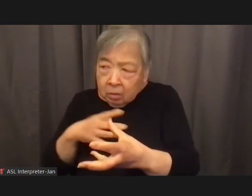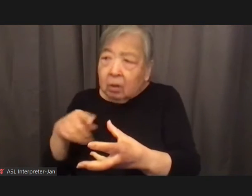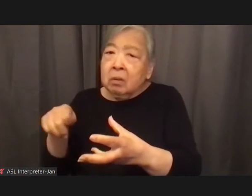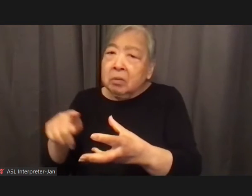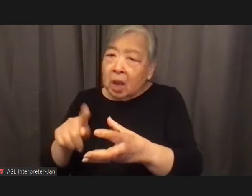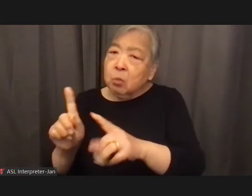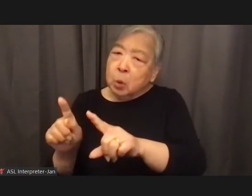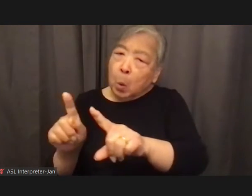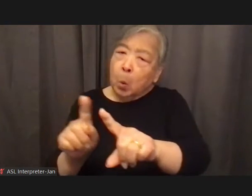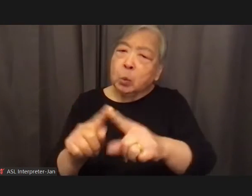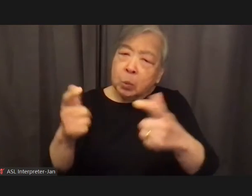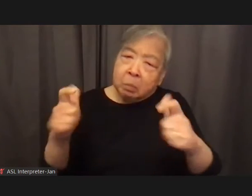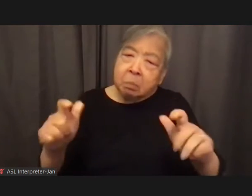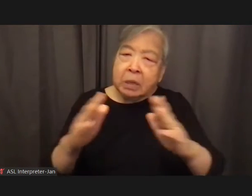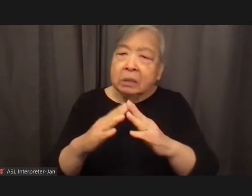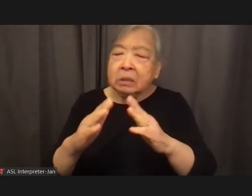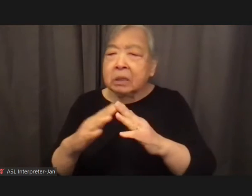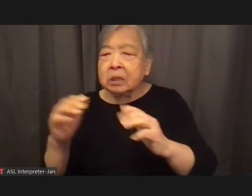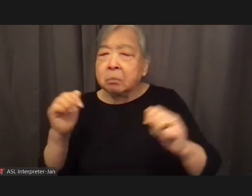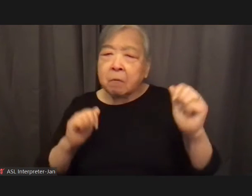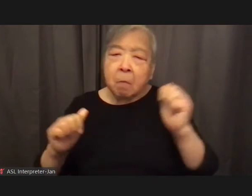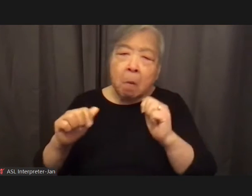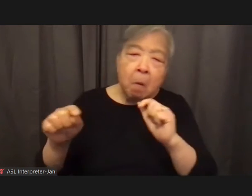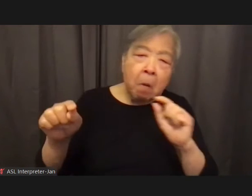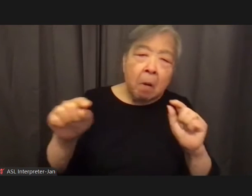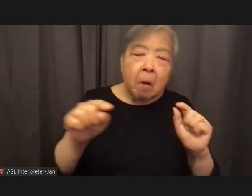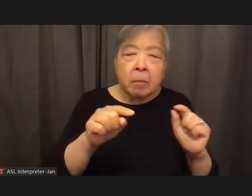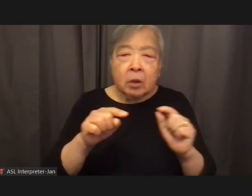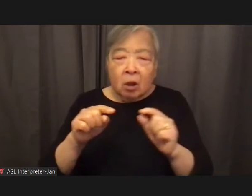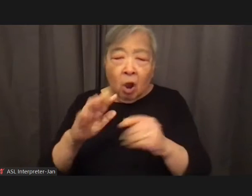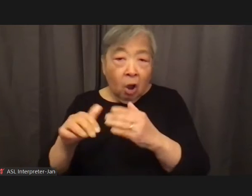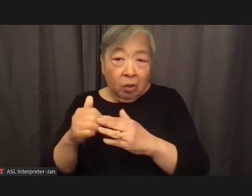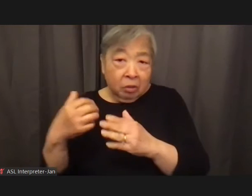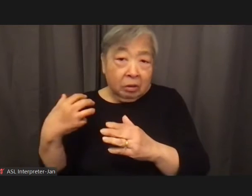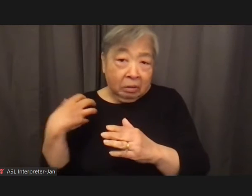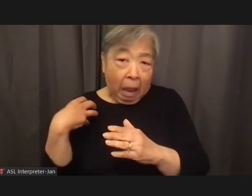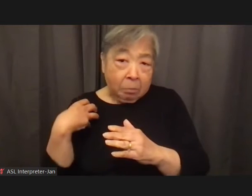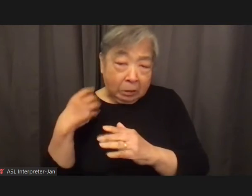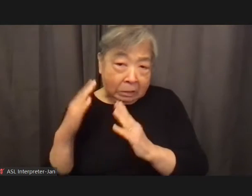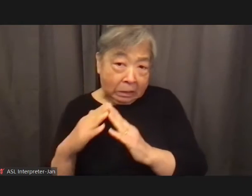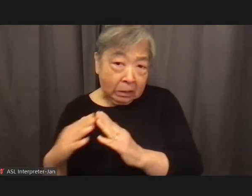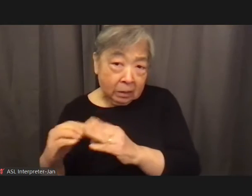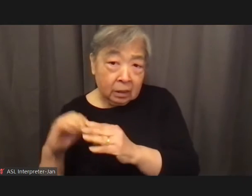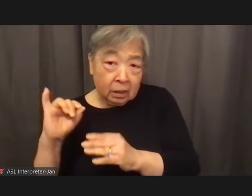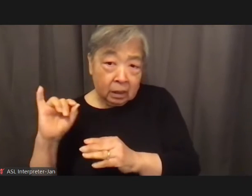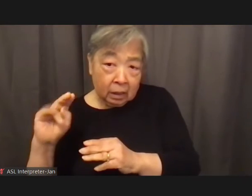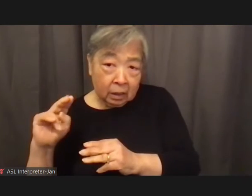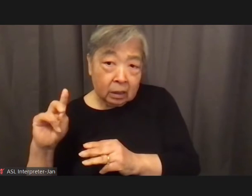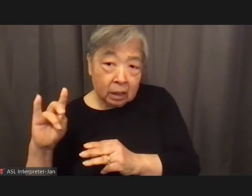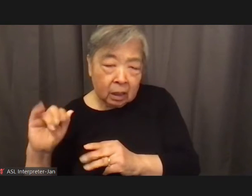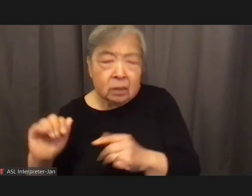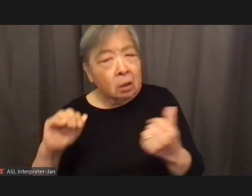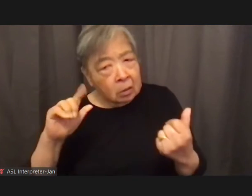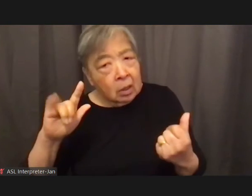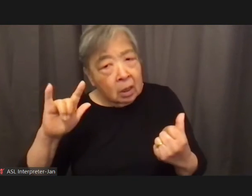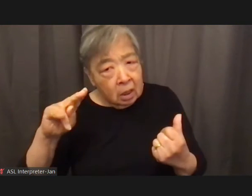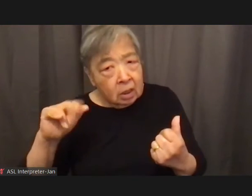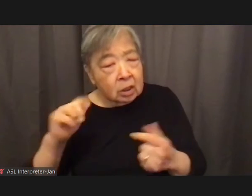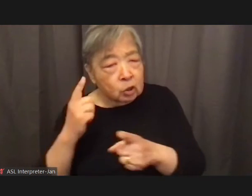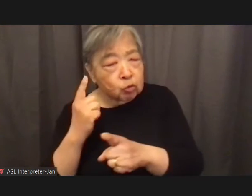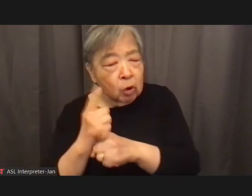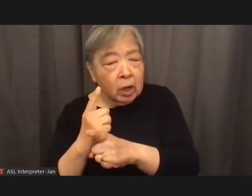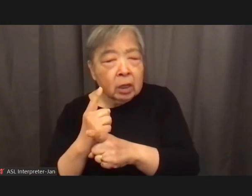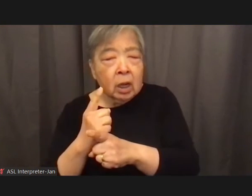cities, capitals of the states in India. So that Lina is right that this particular thing is